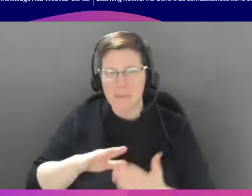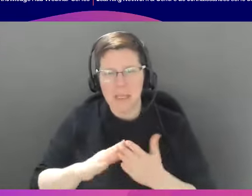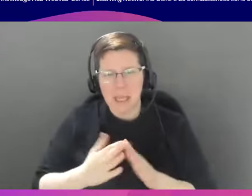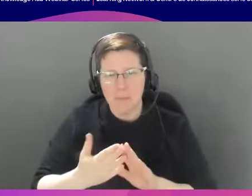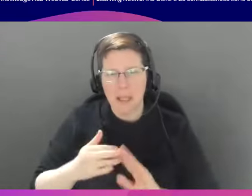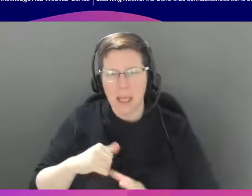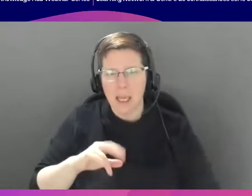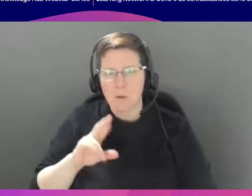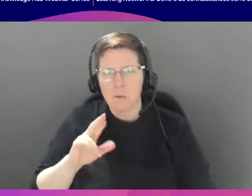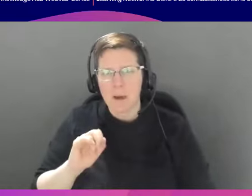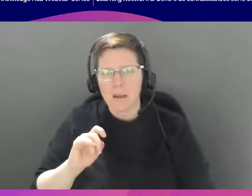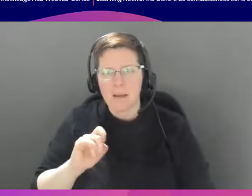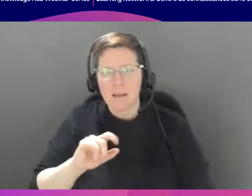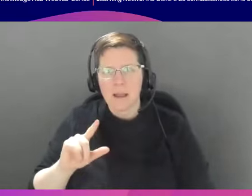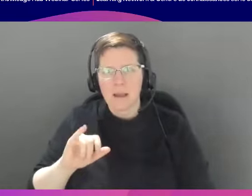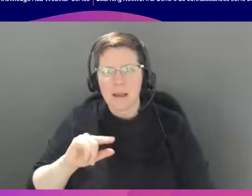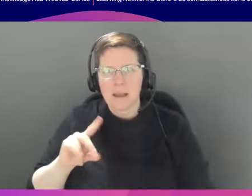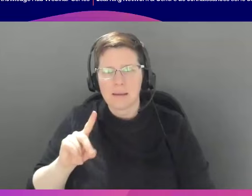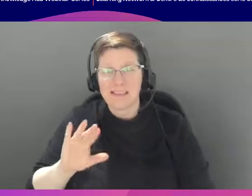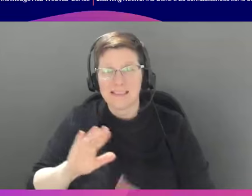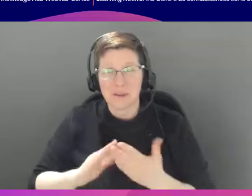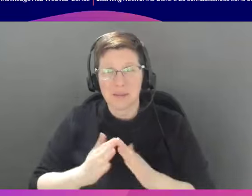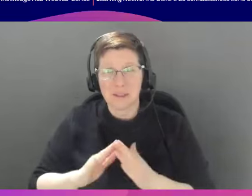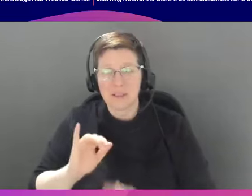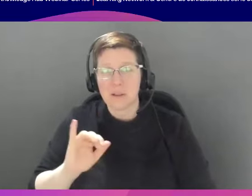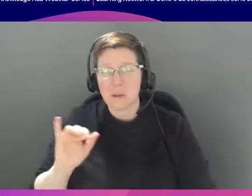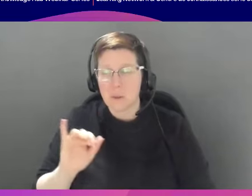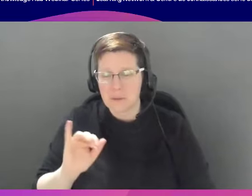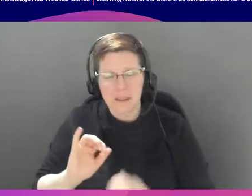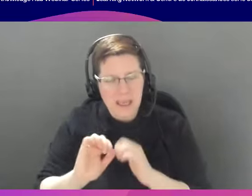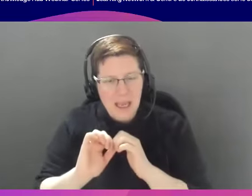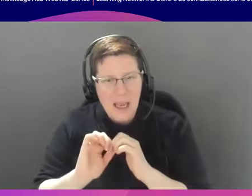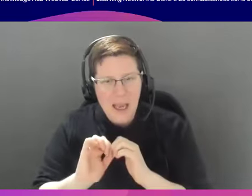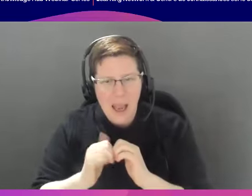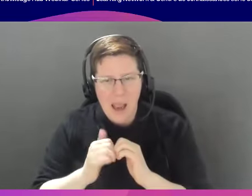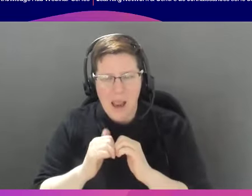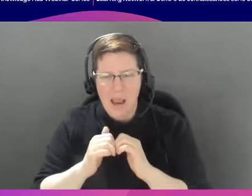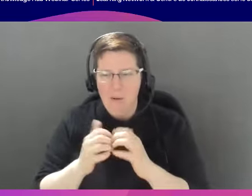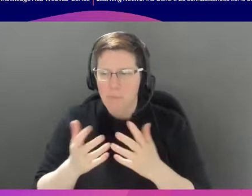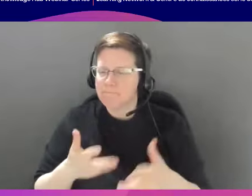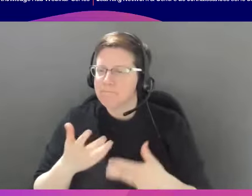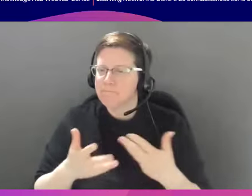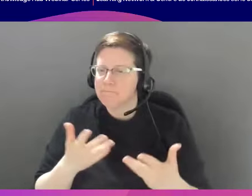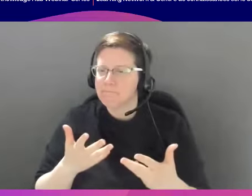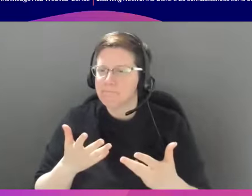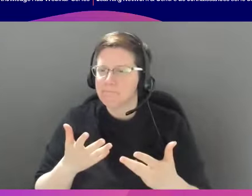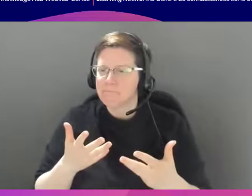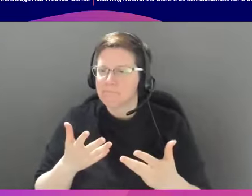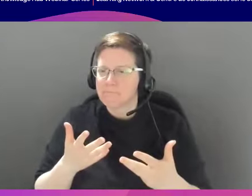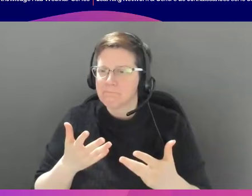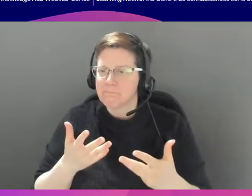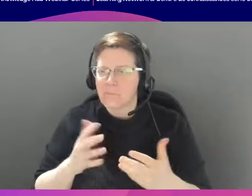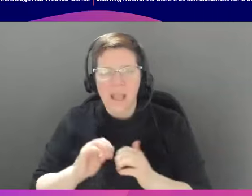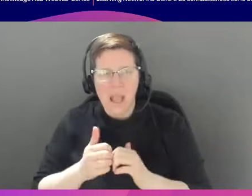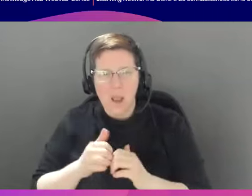think one way that Lixie also kind of positioned it is the very like kind of fraught positioning of women in